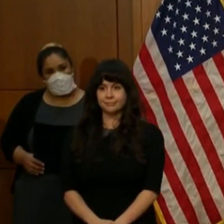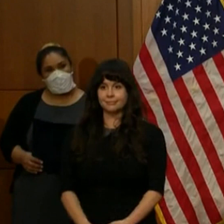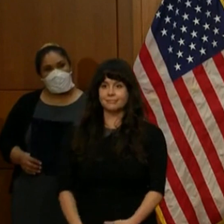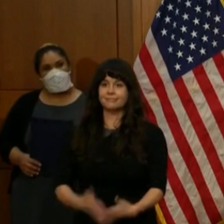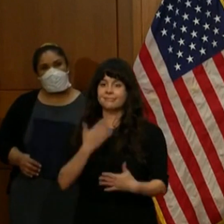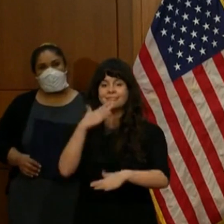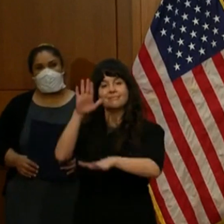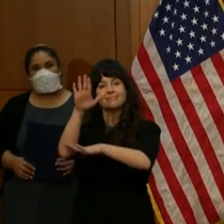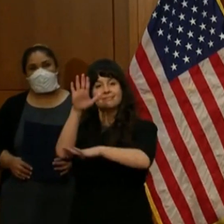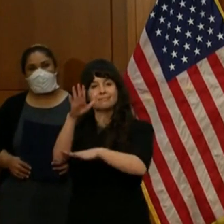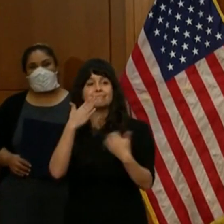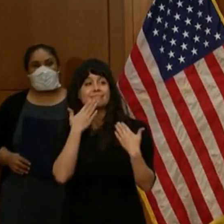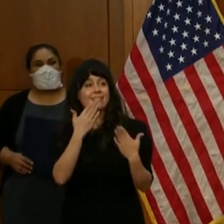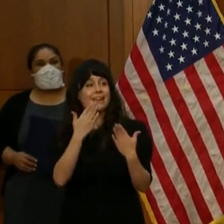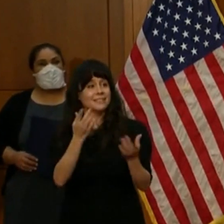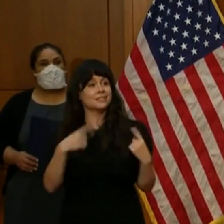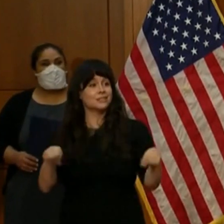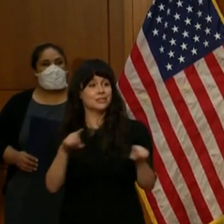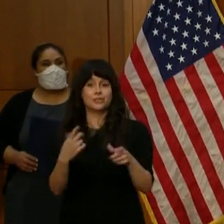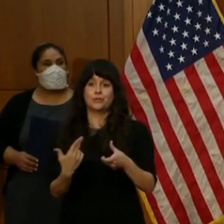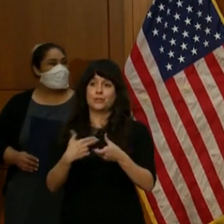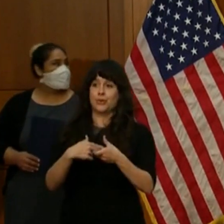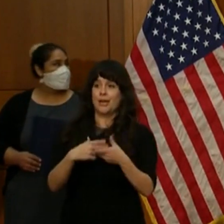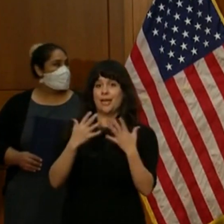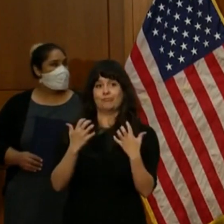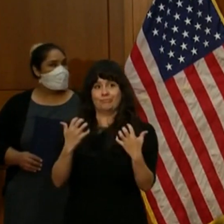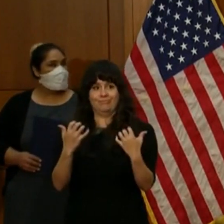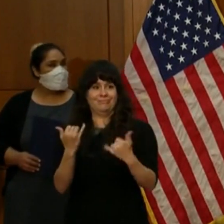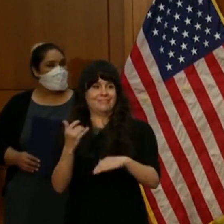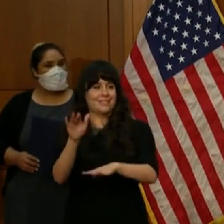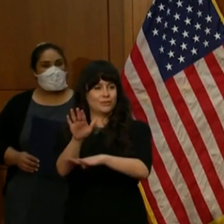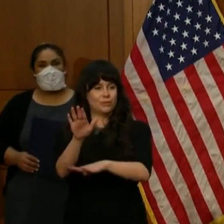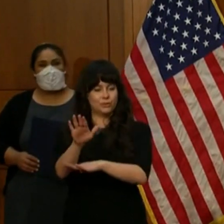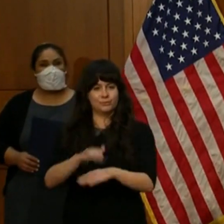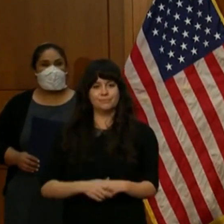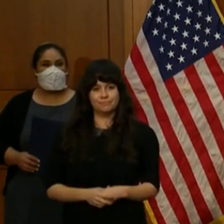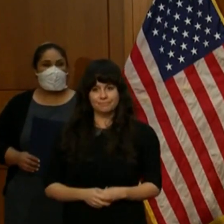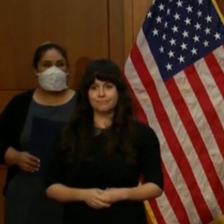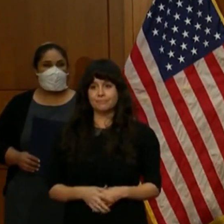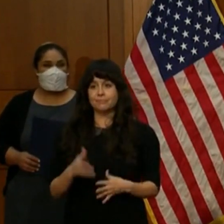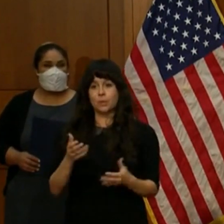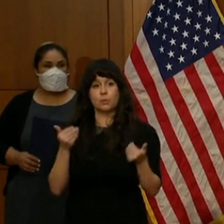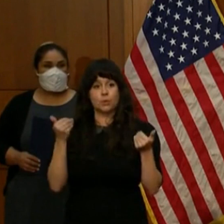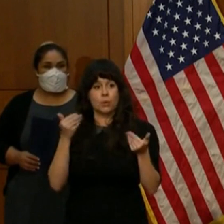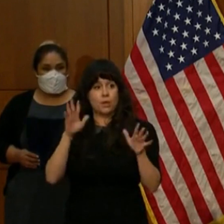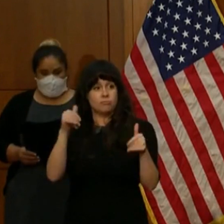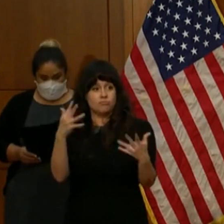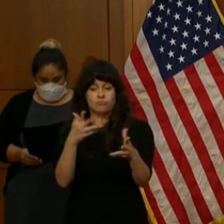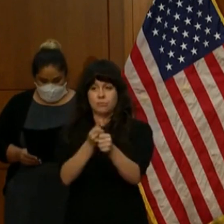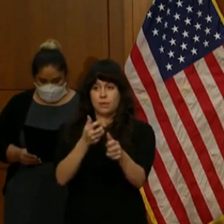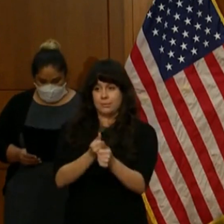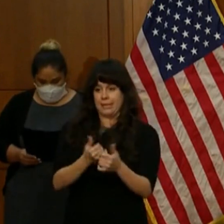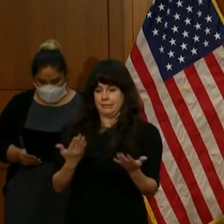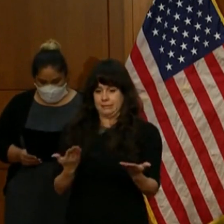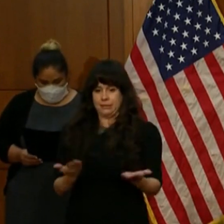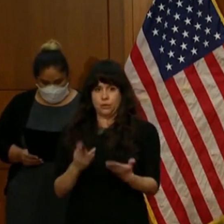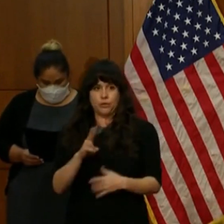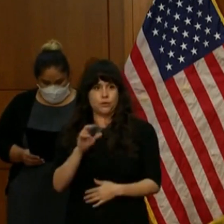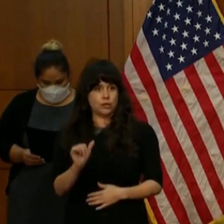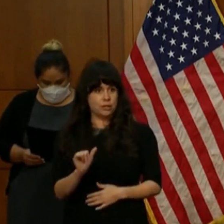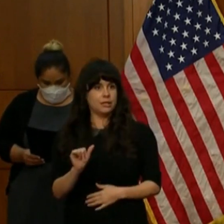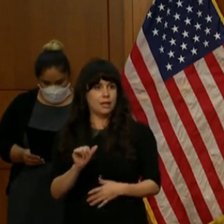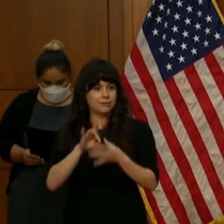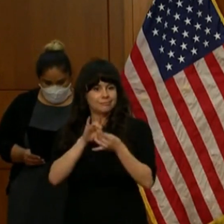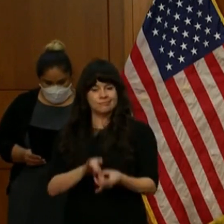Well, good afternoon, and thanks to all of you for joining this afternoon. I want to give you an update on where we are in Virginia's